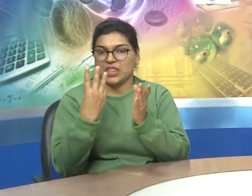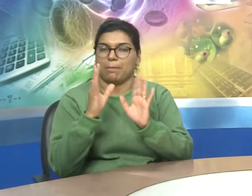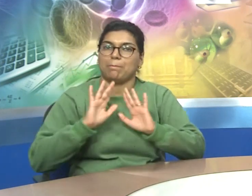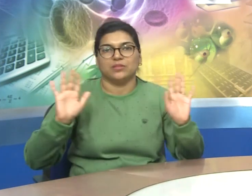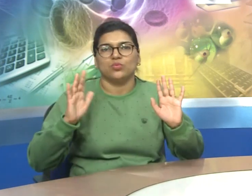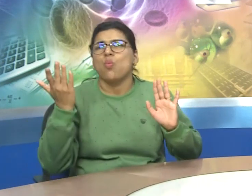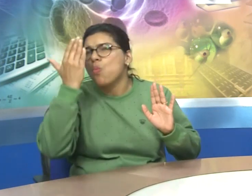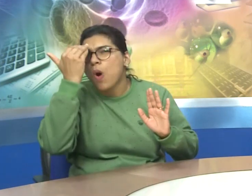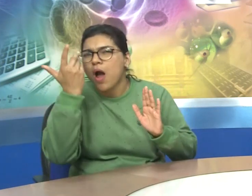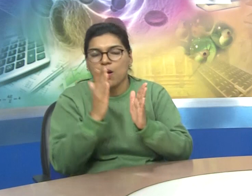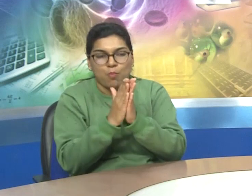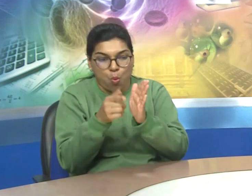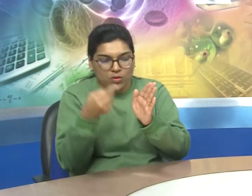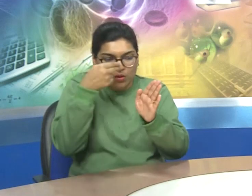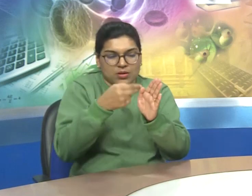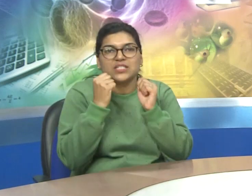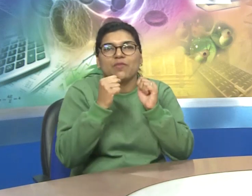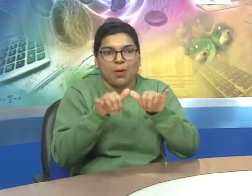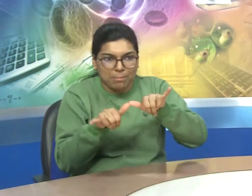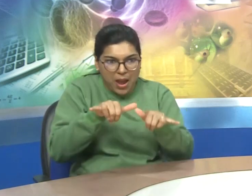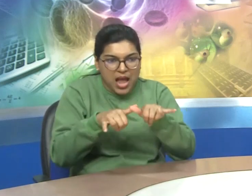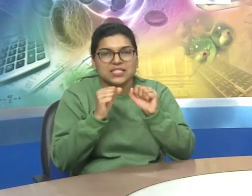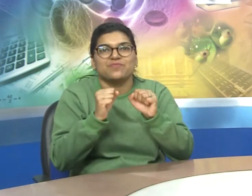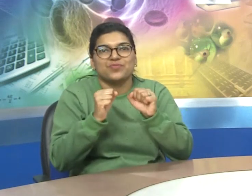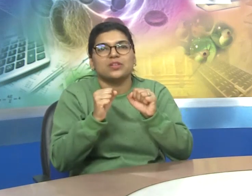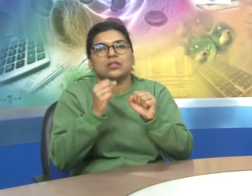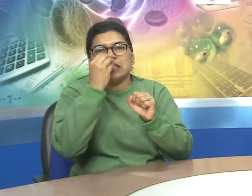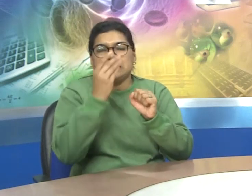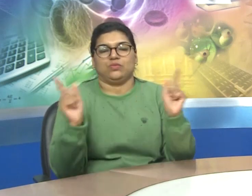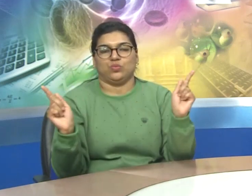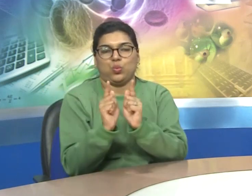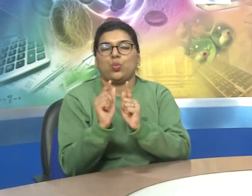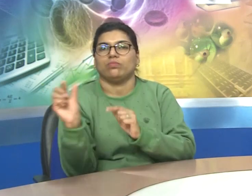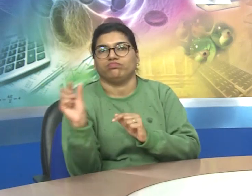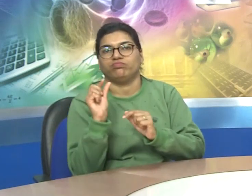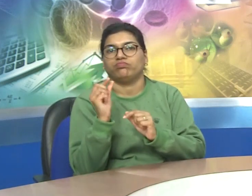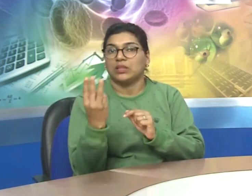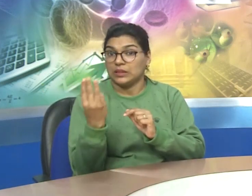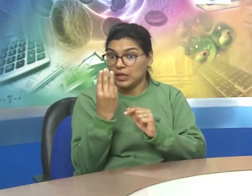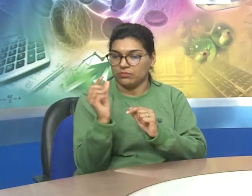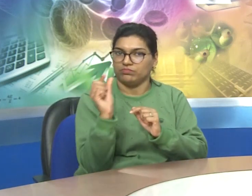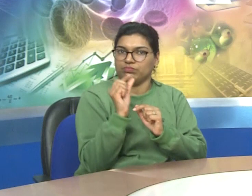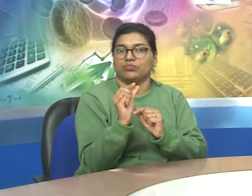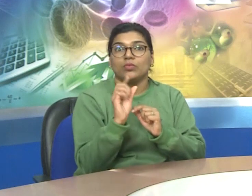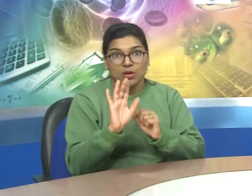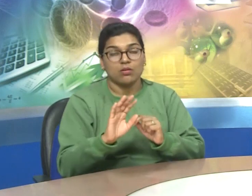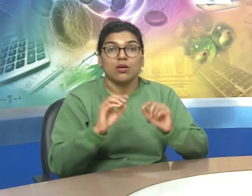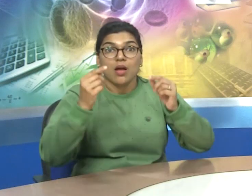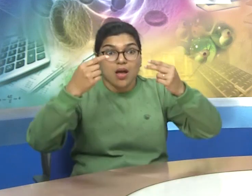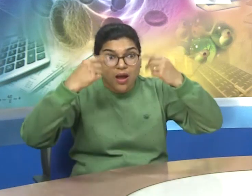how we give the name to the book. So that is why we have chosen 3 alphabets only. Now the final number which we